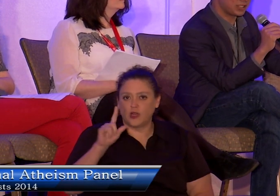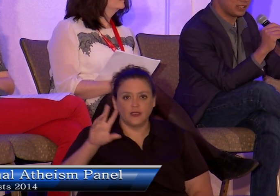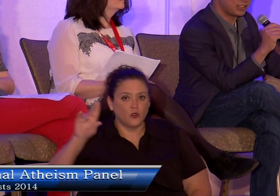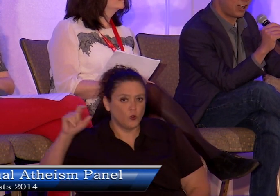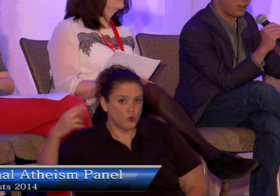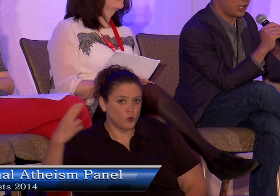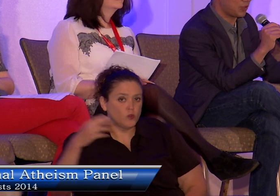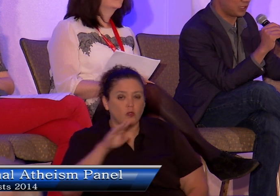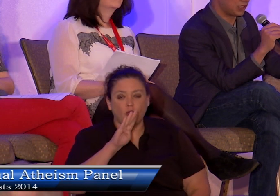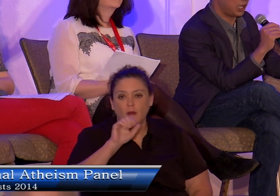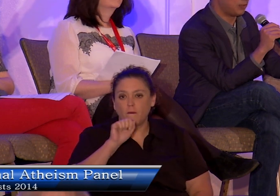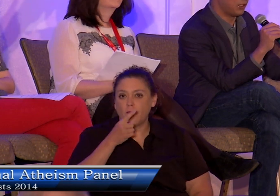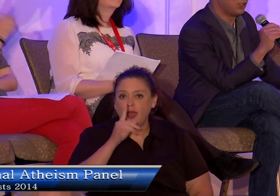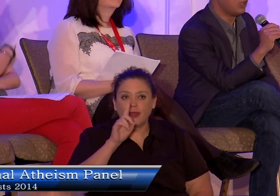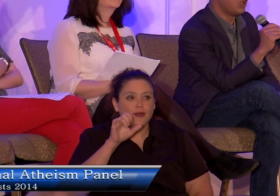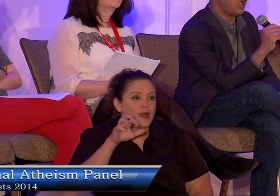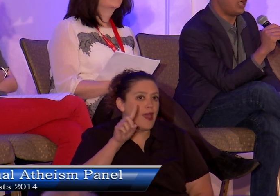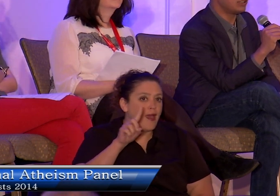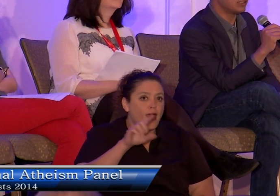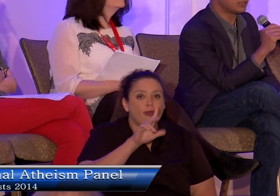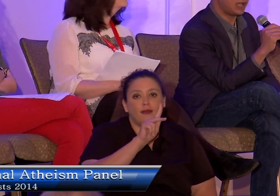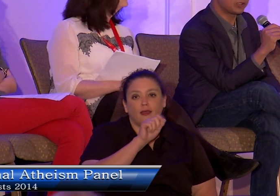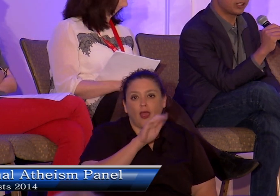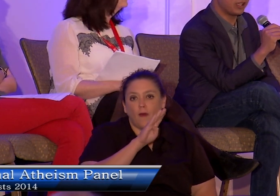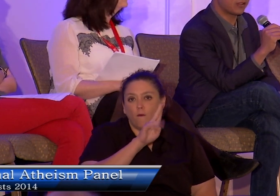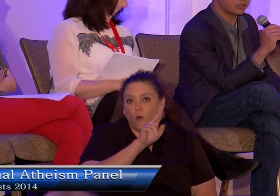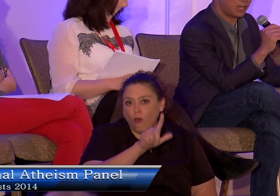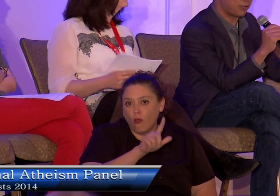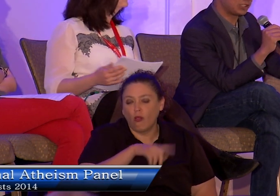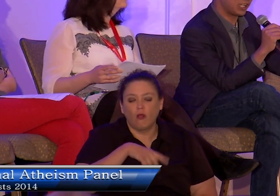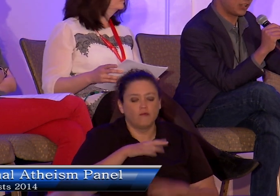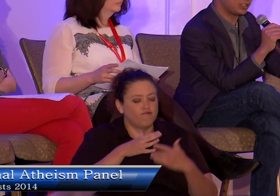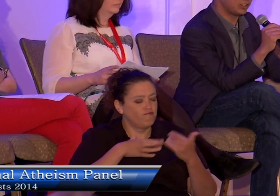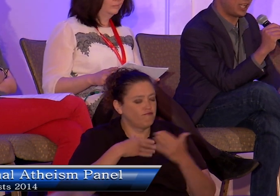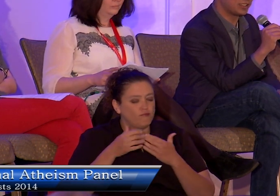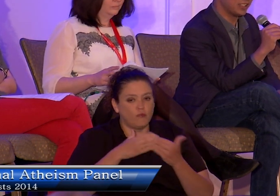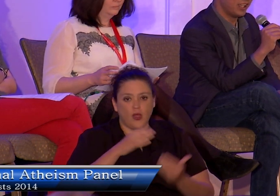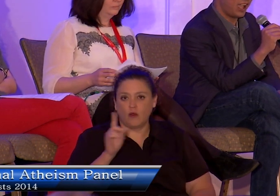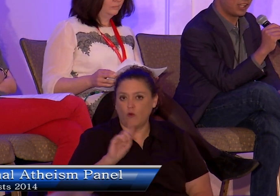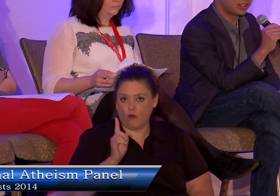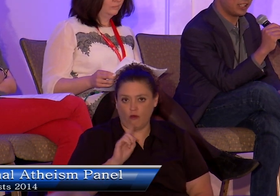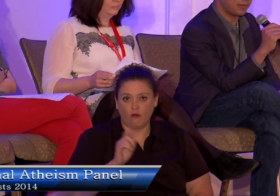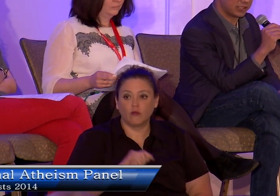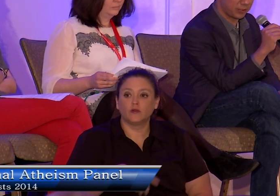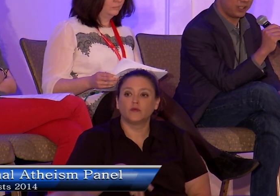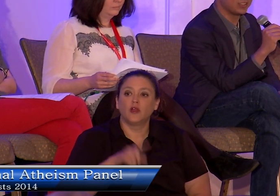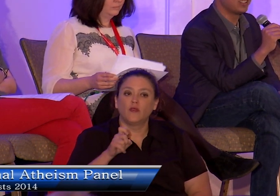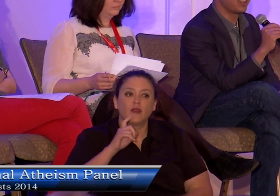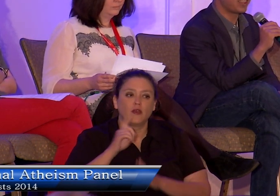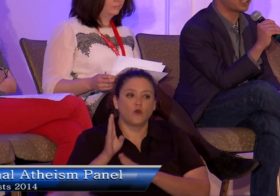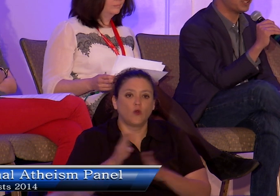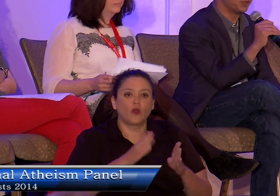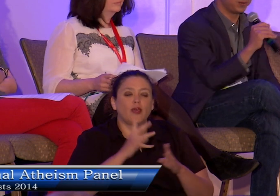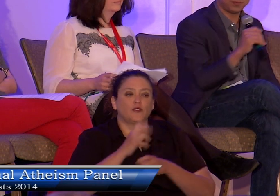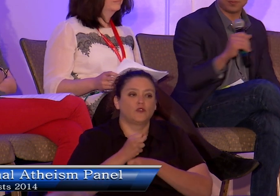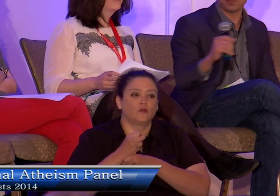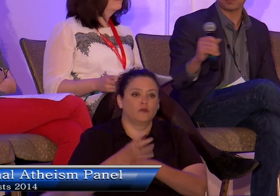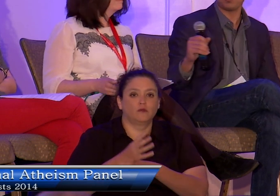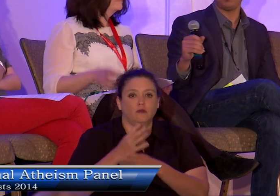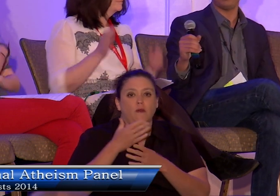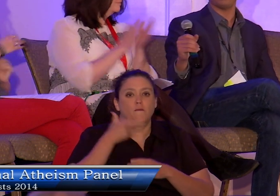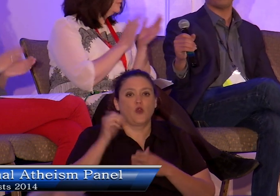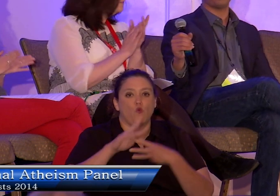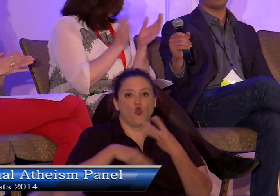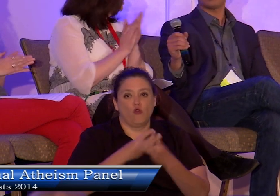Baghdad, whether it's in Tehran, whether it's in Kabul, and it's time to create, it's time for secularists to unite and create a better world. Thank you.